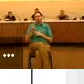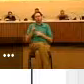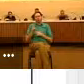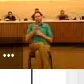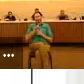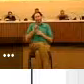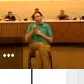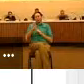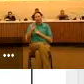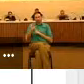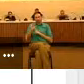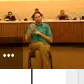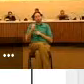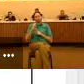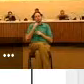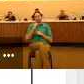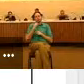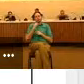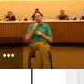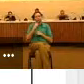C, it says that there's